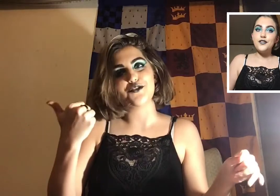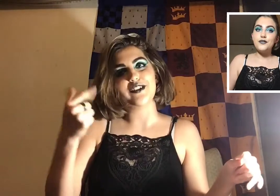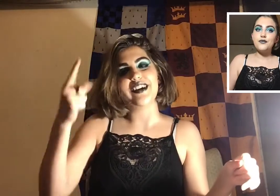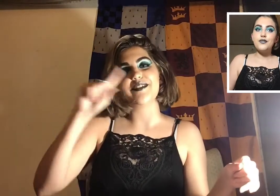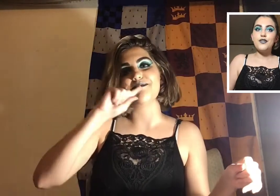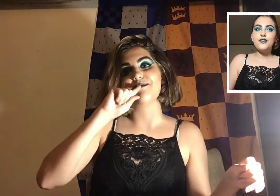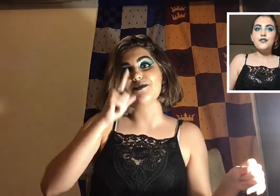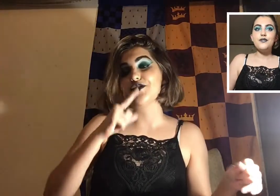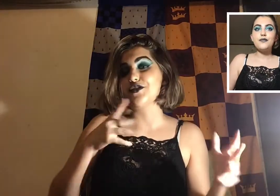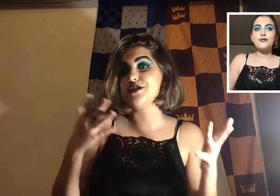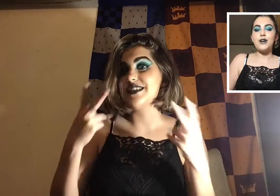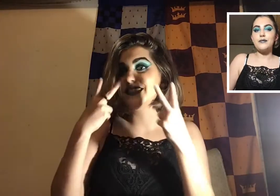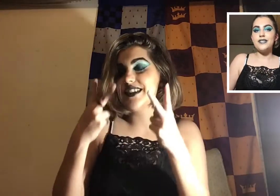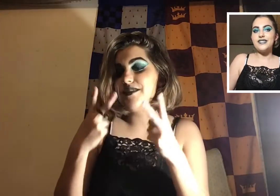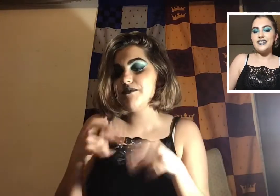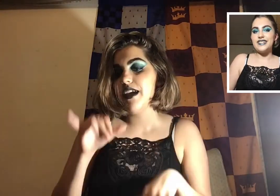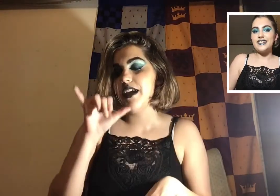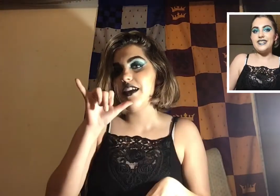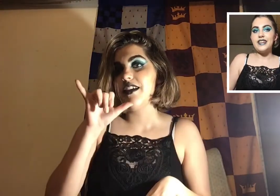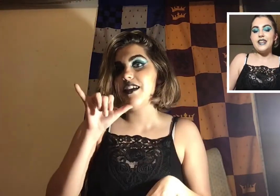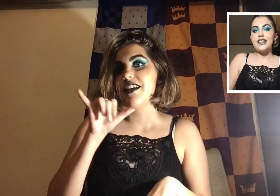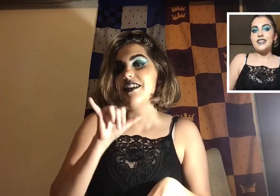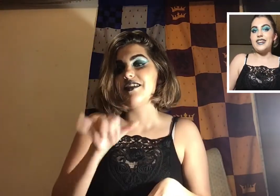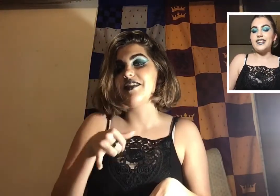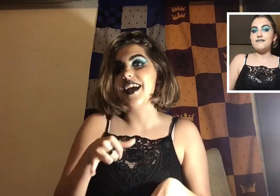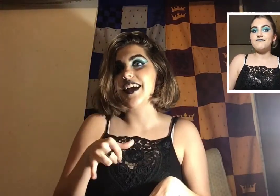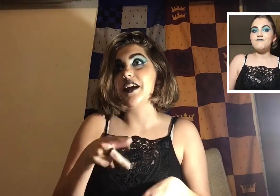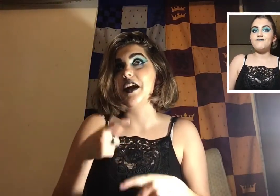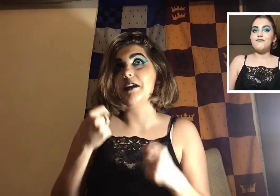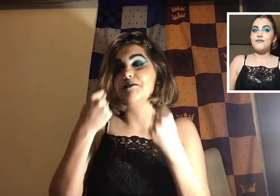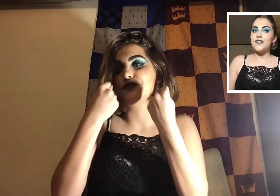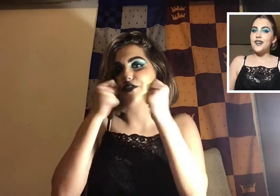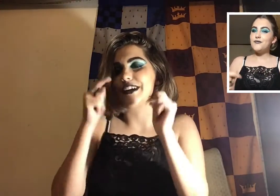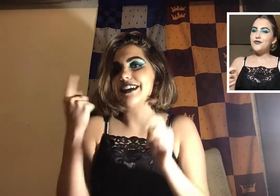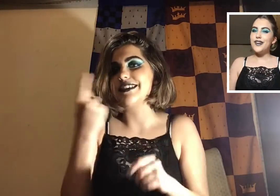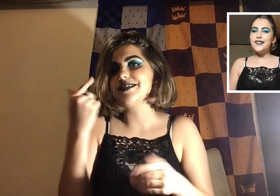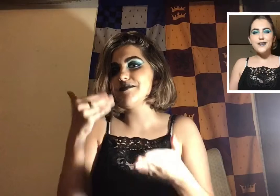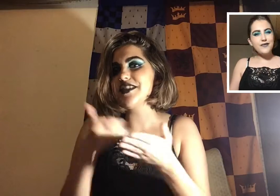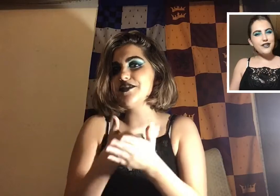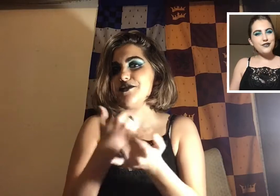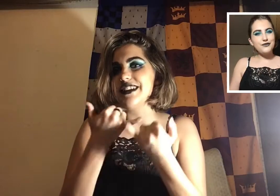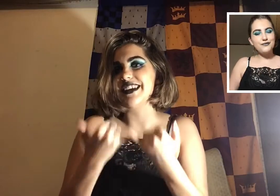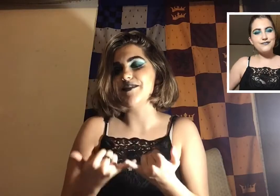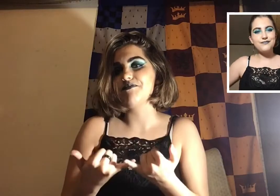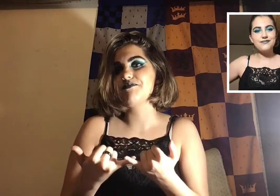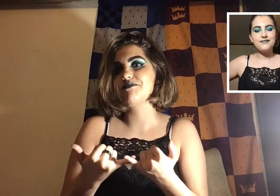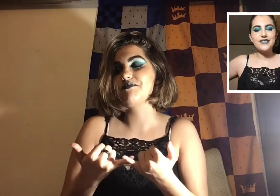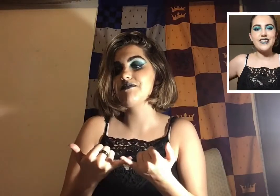Also, you can probably see that I'm trying something new today.